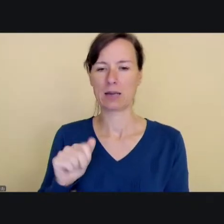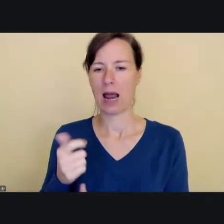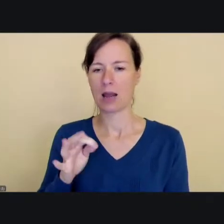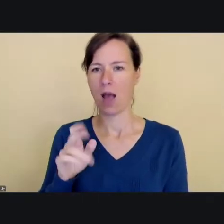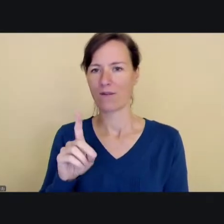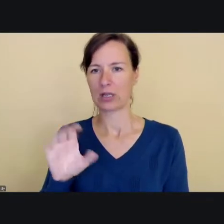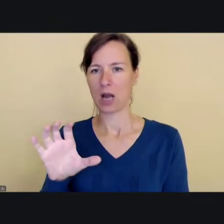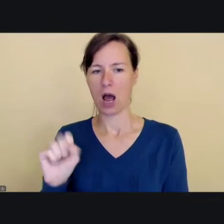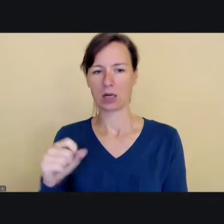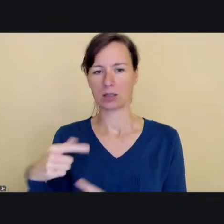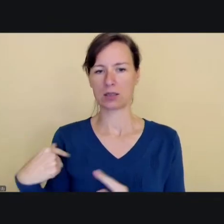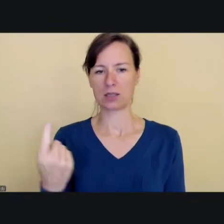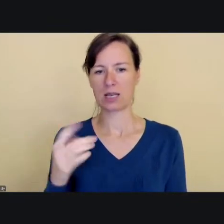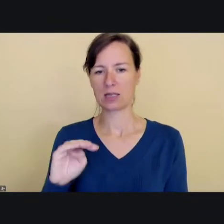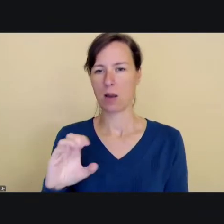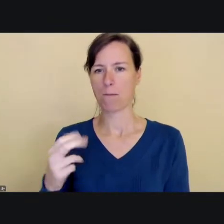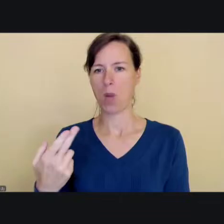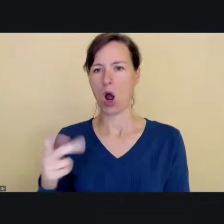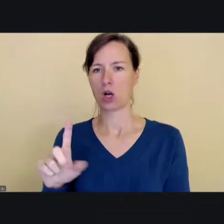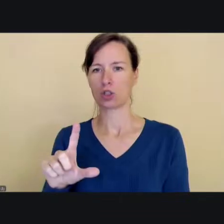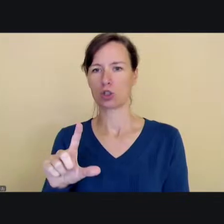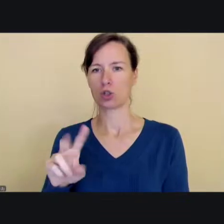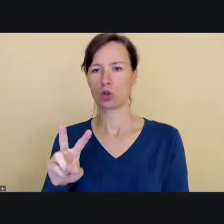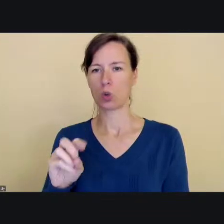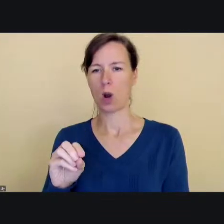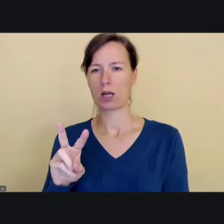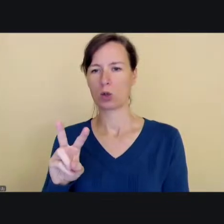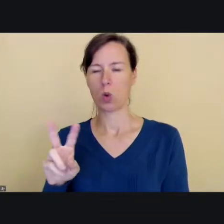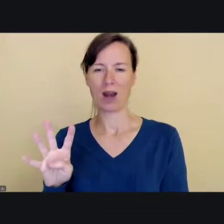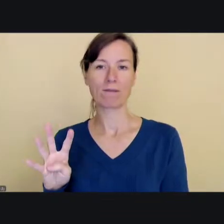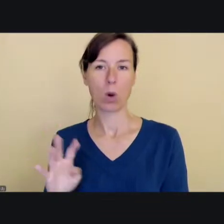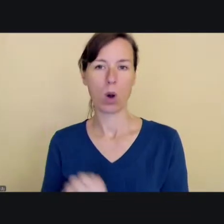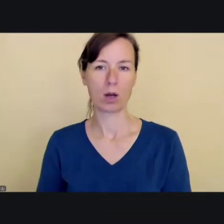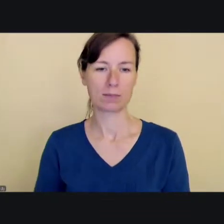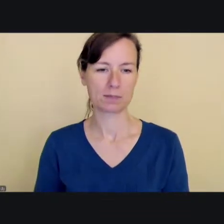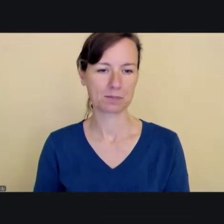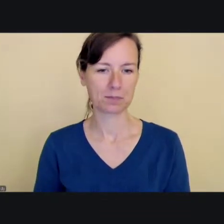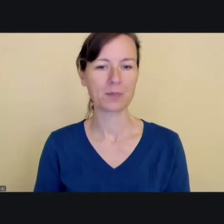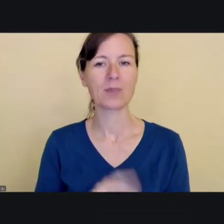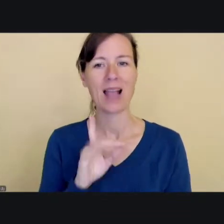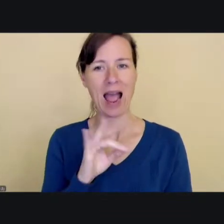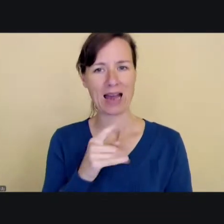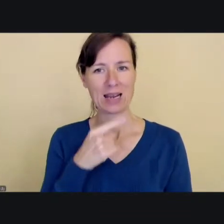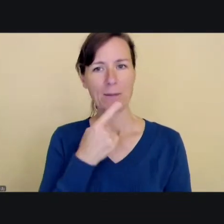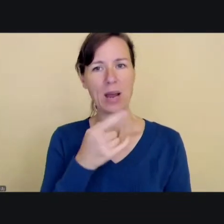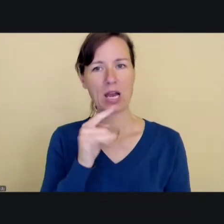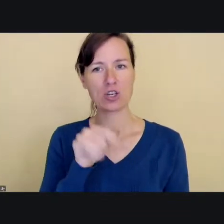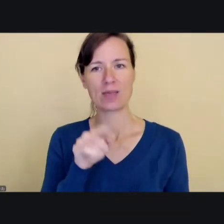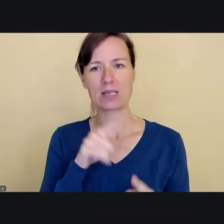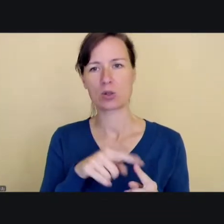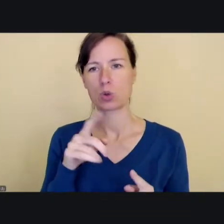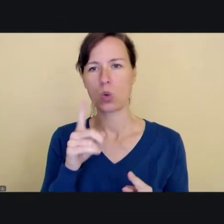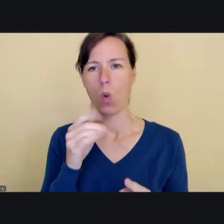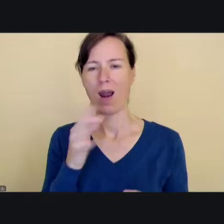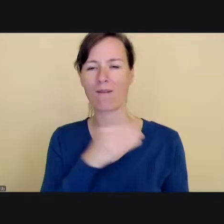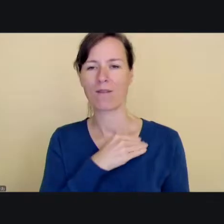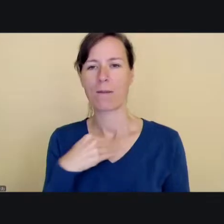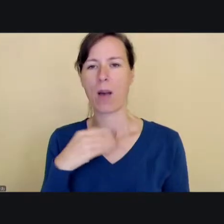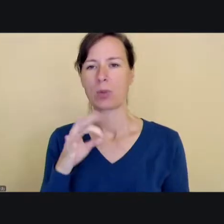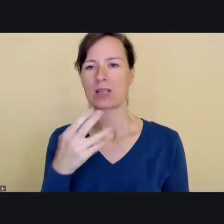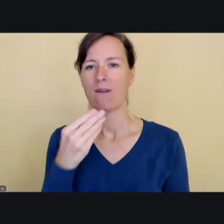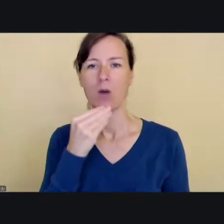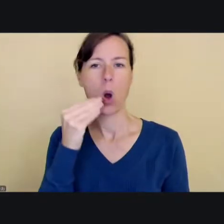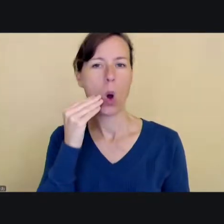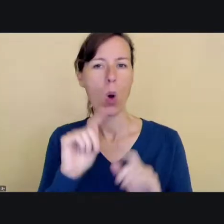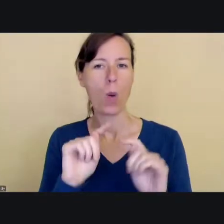So I did mention this to one of the members of Home Team 5, but I think it probably is more useful for your